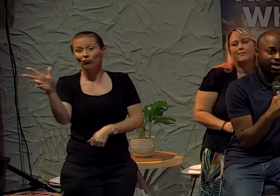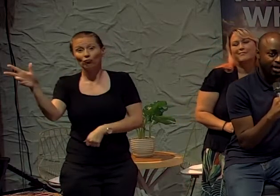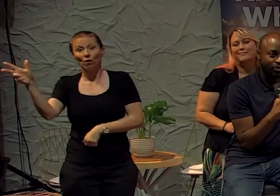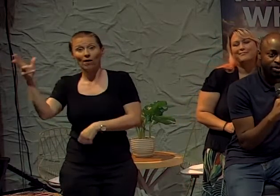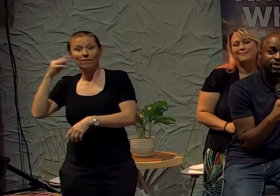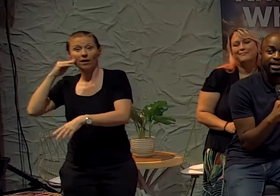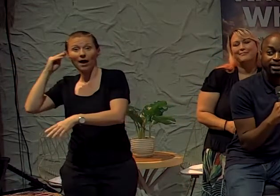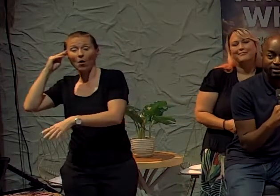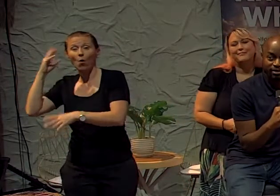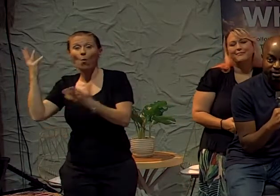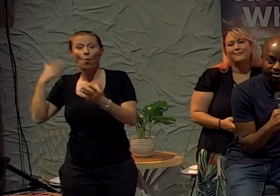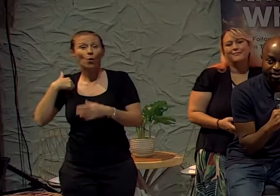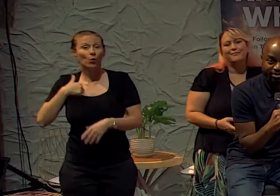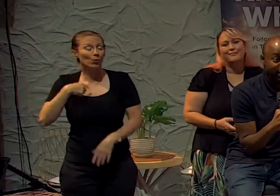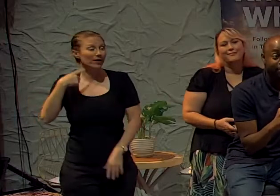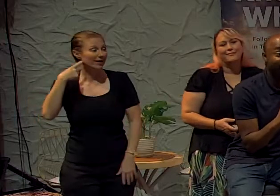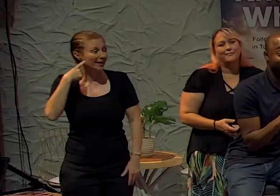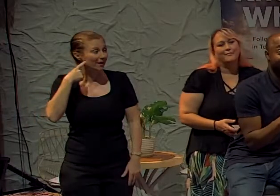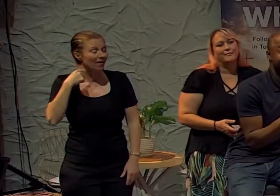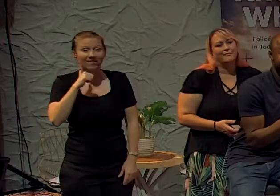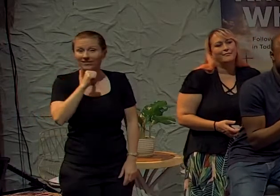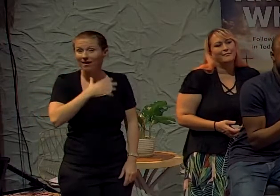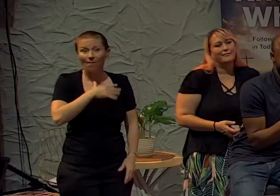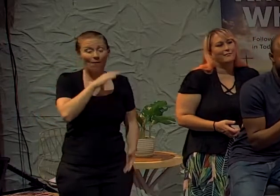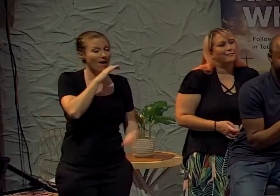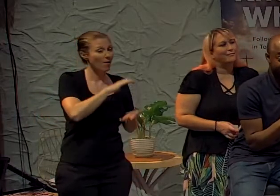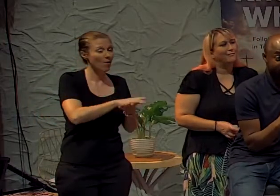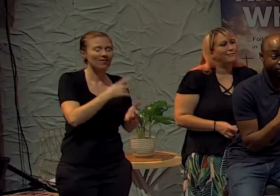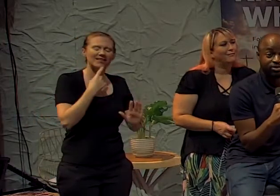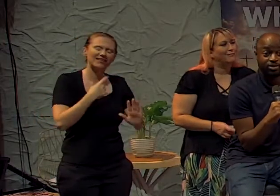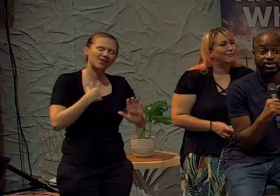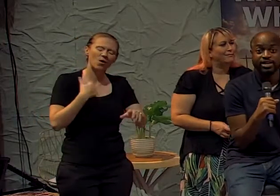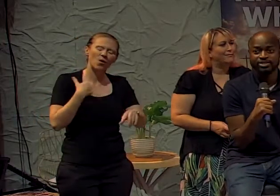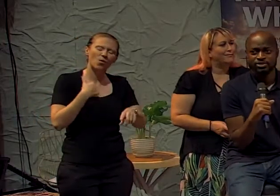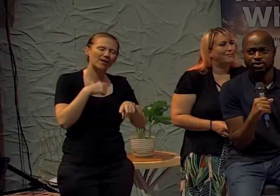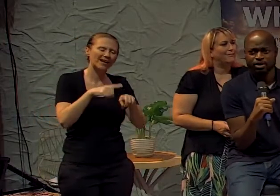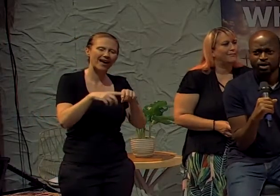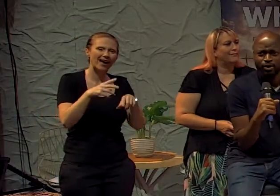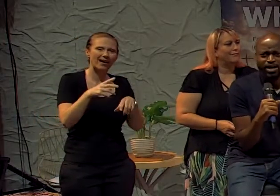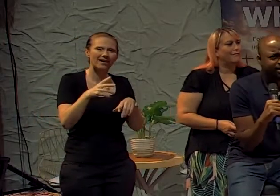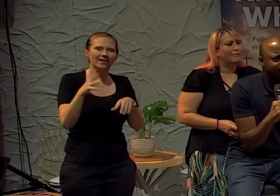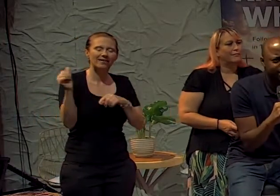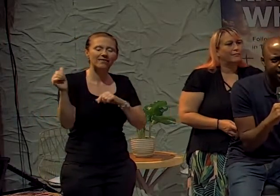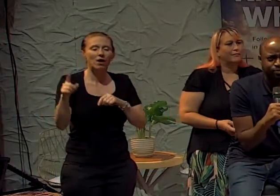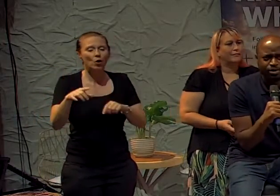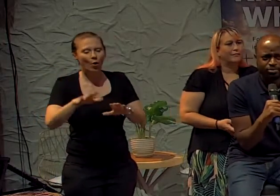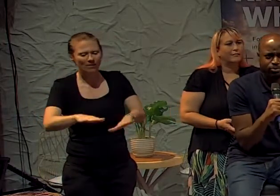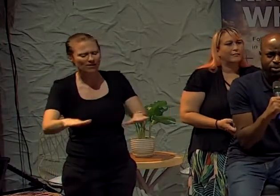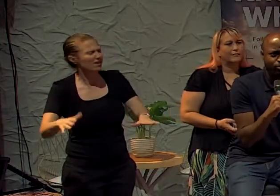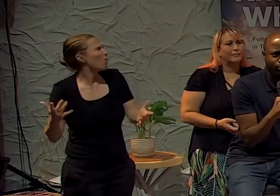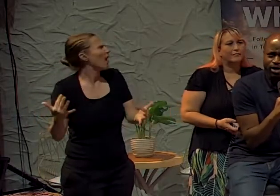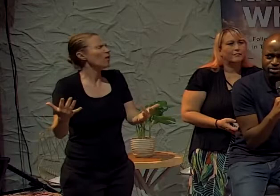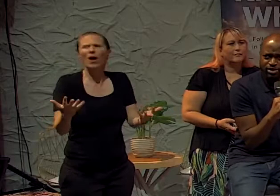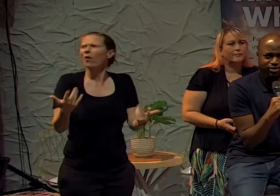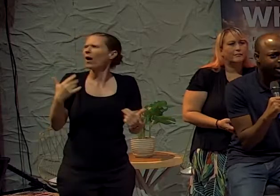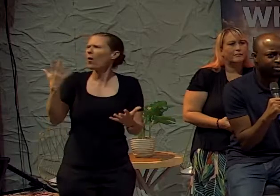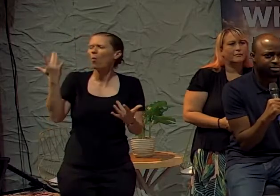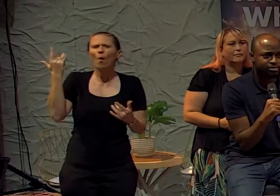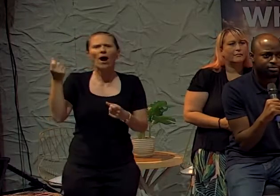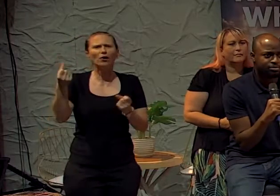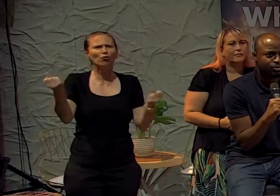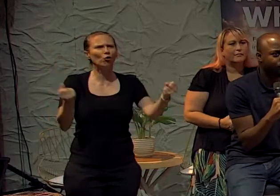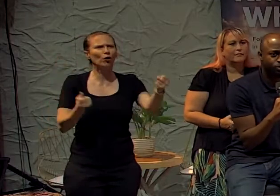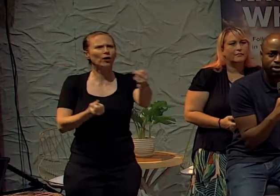out, and what do we hear? It's not my wife saying, no, we can't go. It's our kids going, wait, Dad, why are you turning